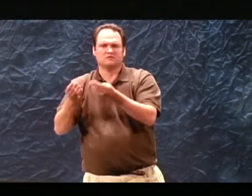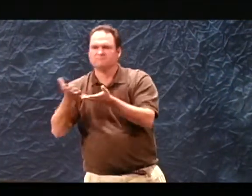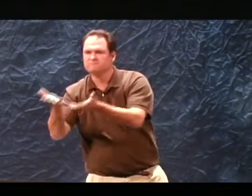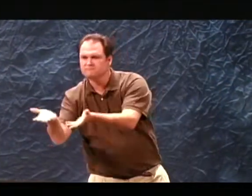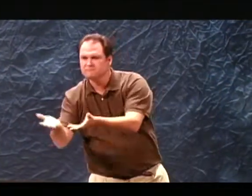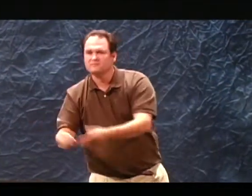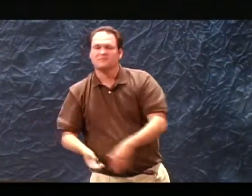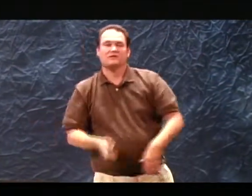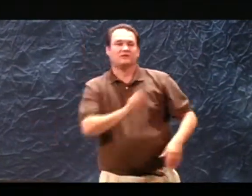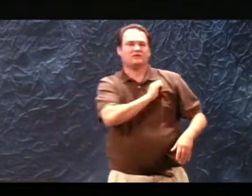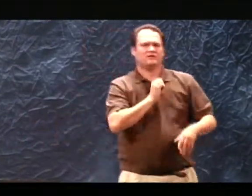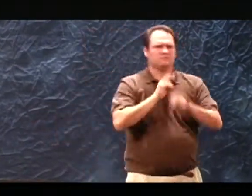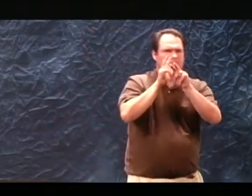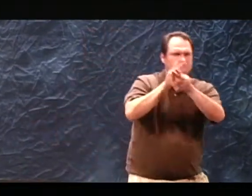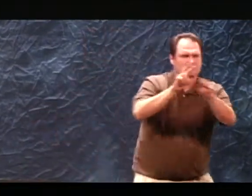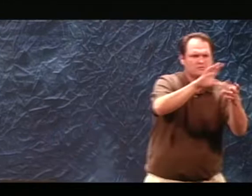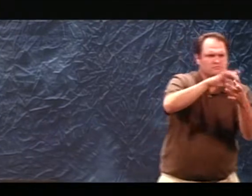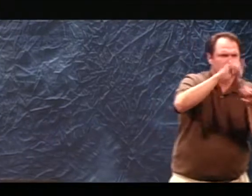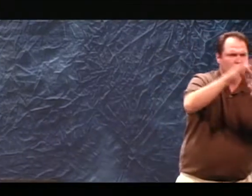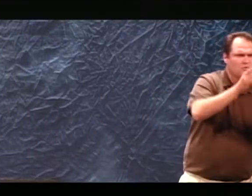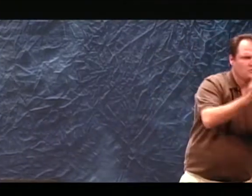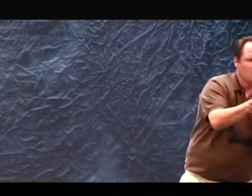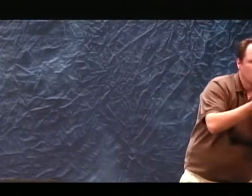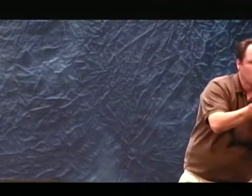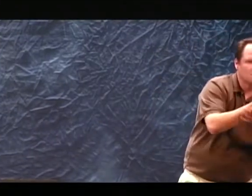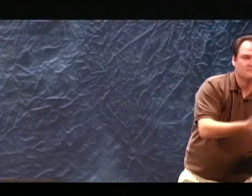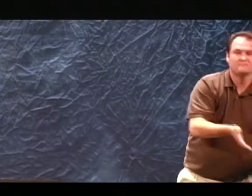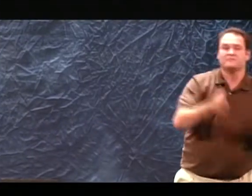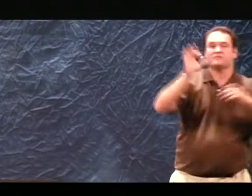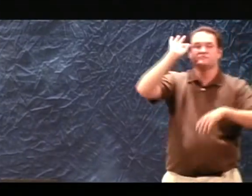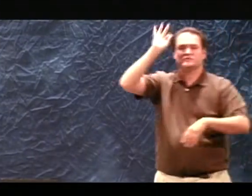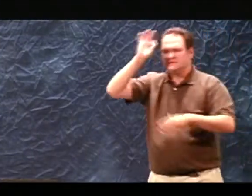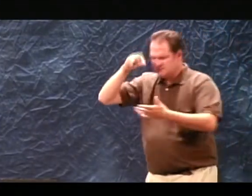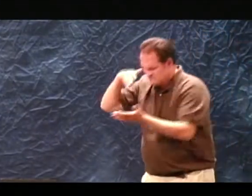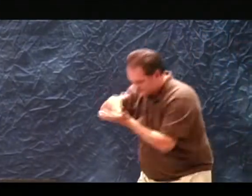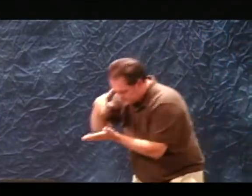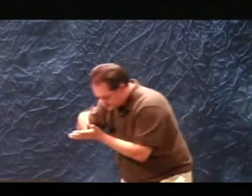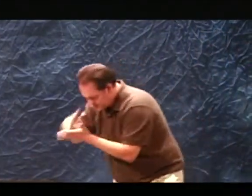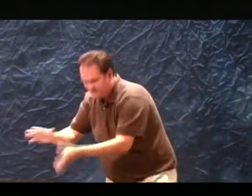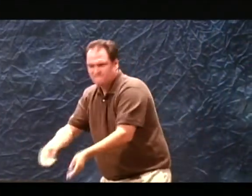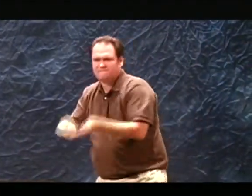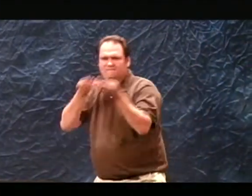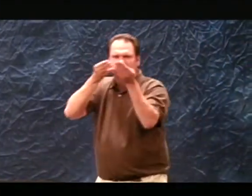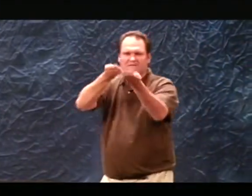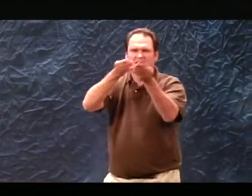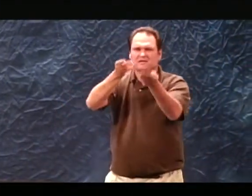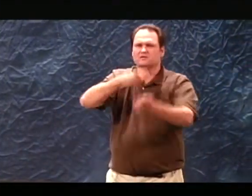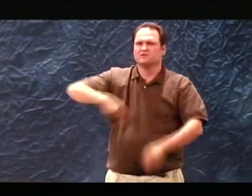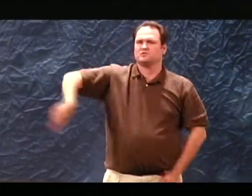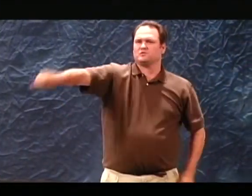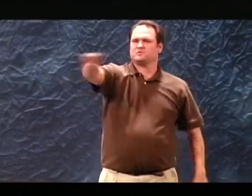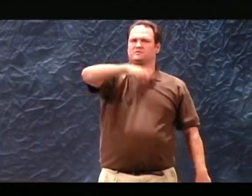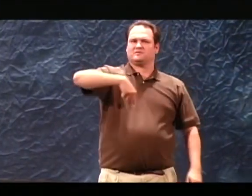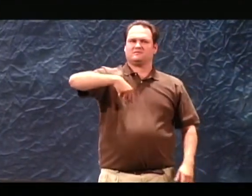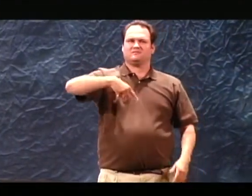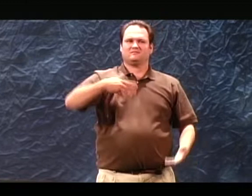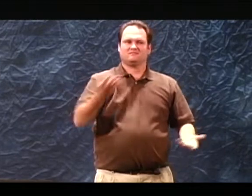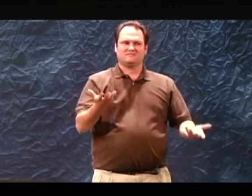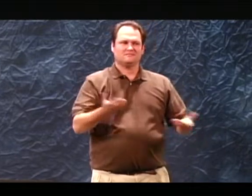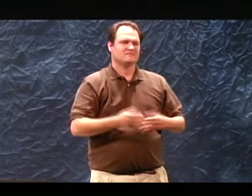in the church we have elders who have oversight over the church we have deacons who care for the practical needs within the church we have